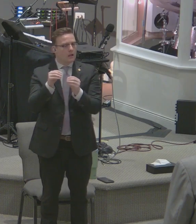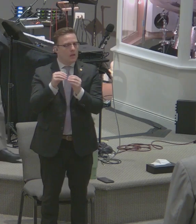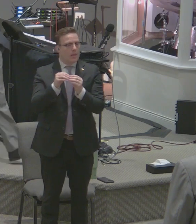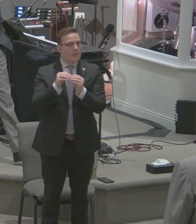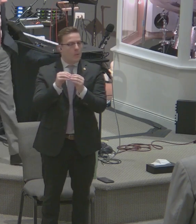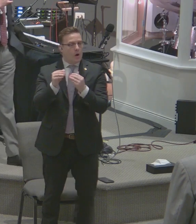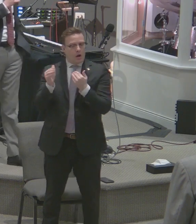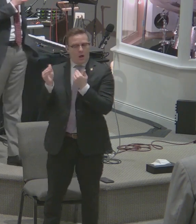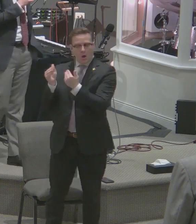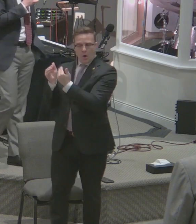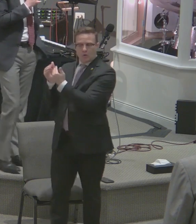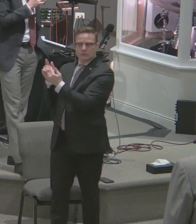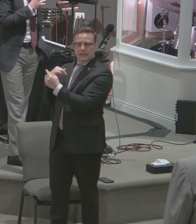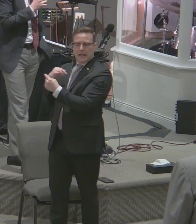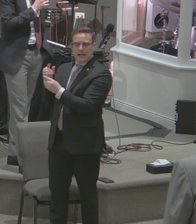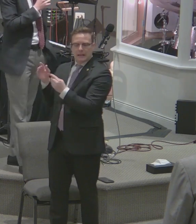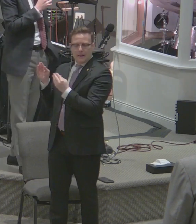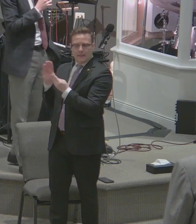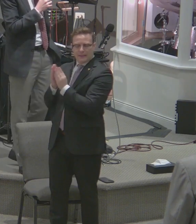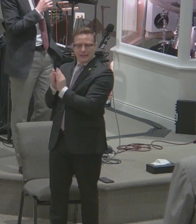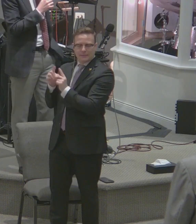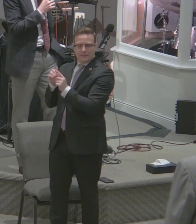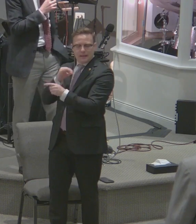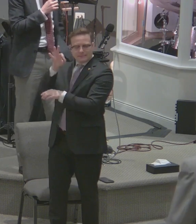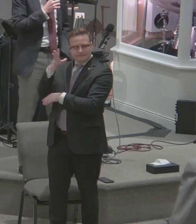get to the man of God.